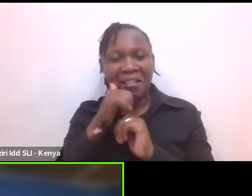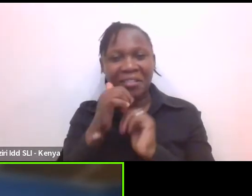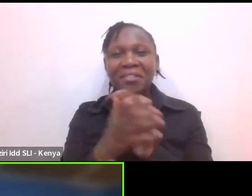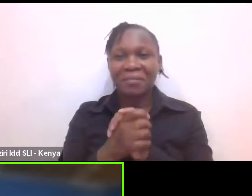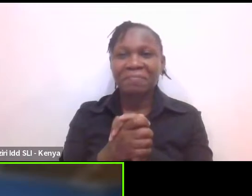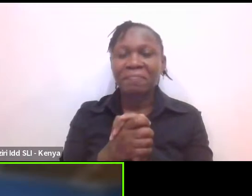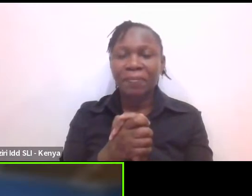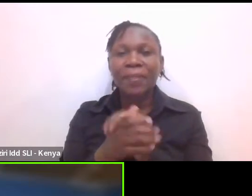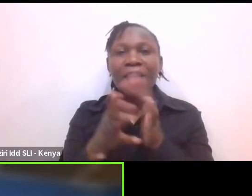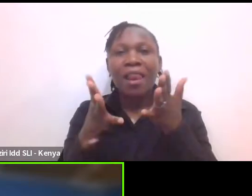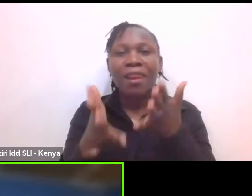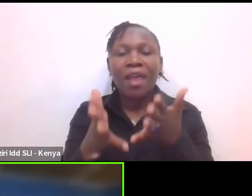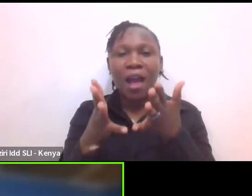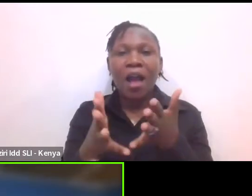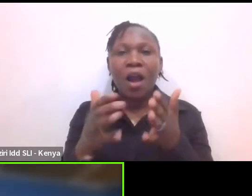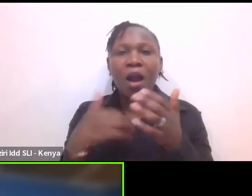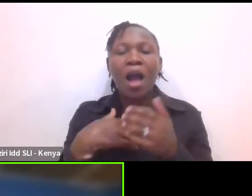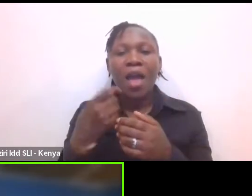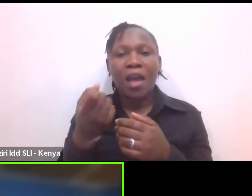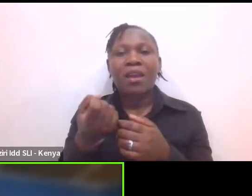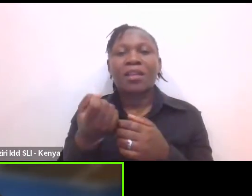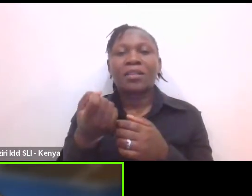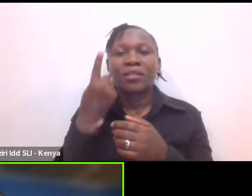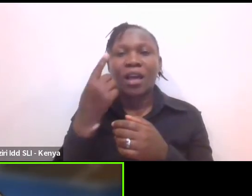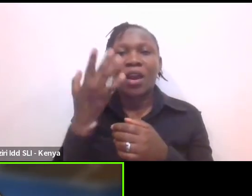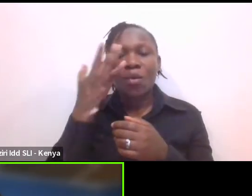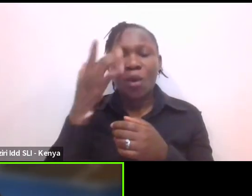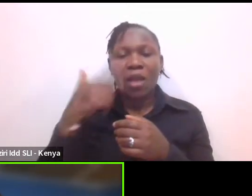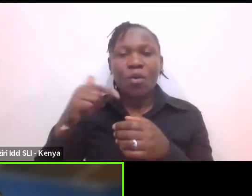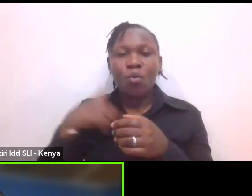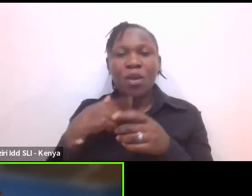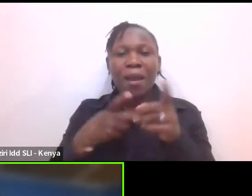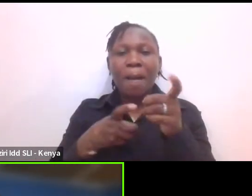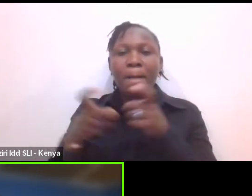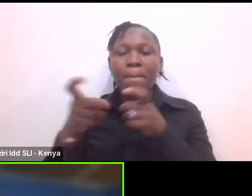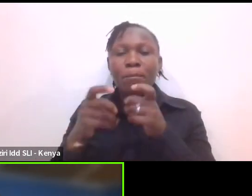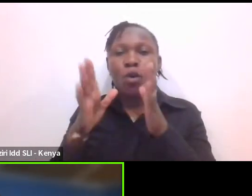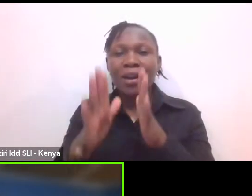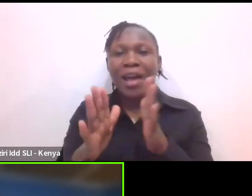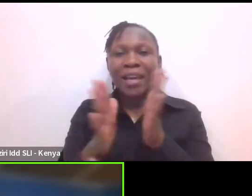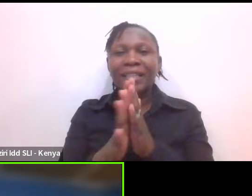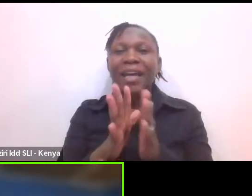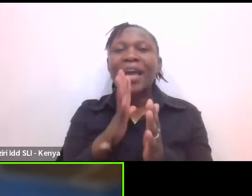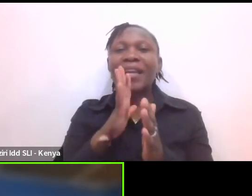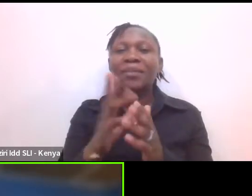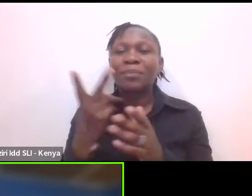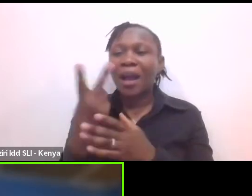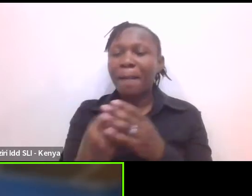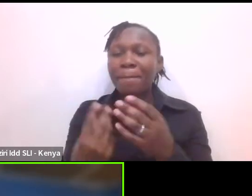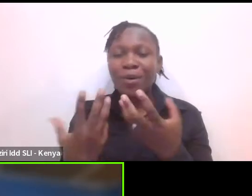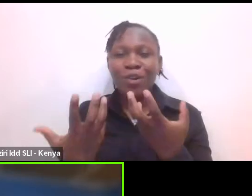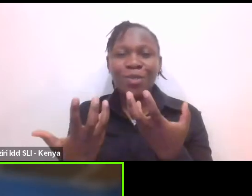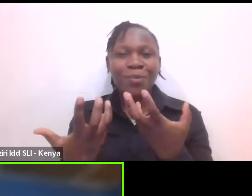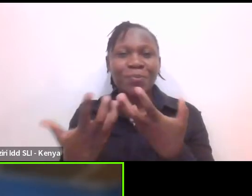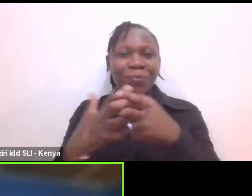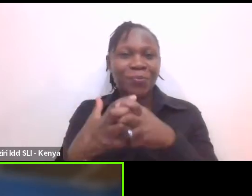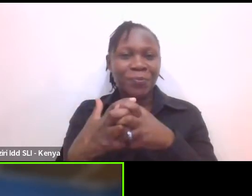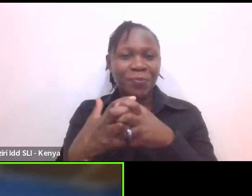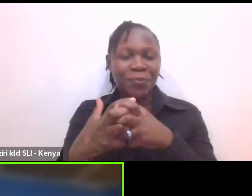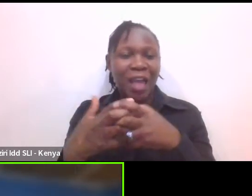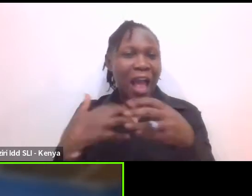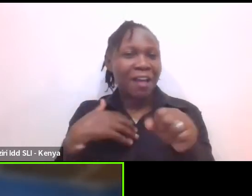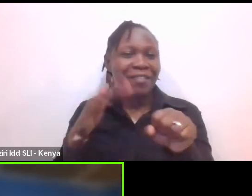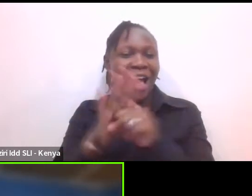now I kind of know why we're matched up as moderator and speaker, because you just ended with this powerhouse